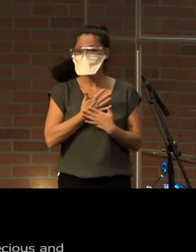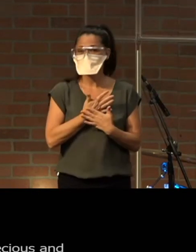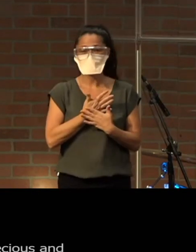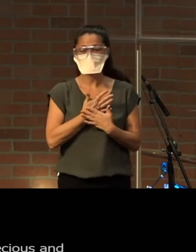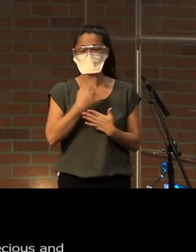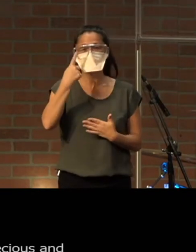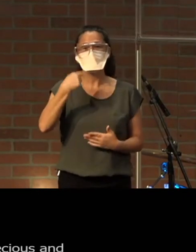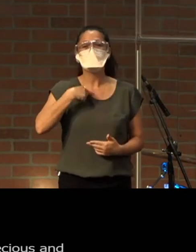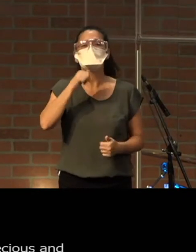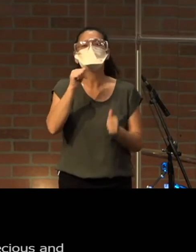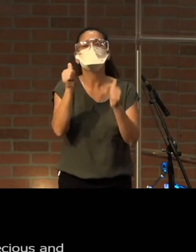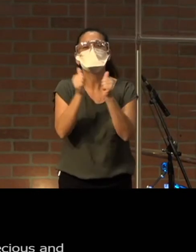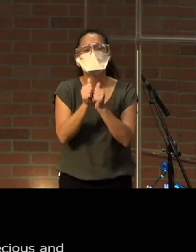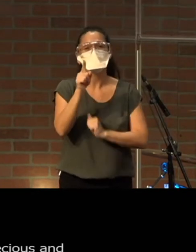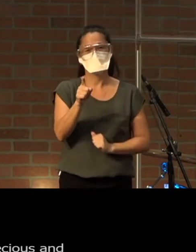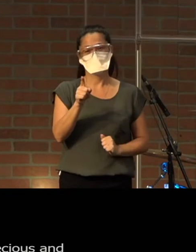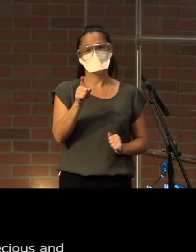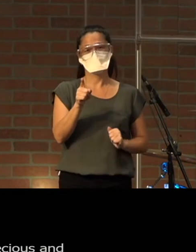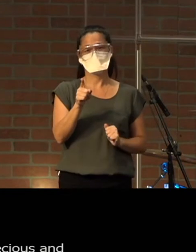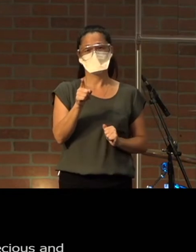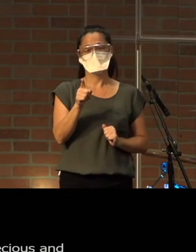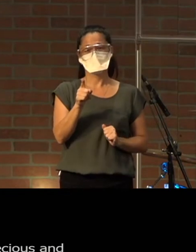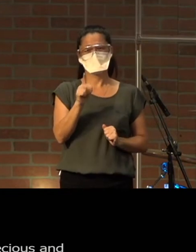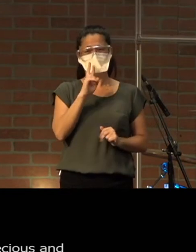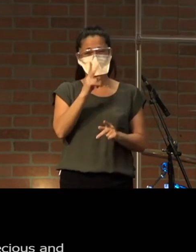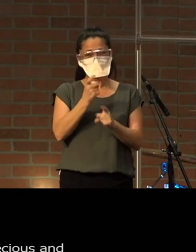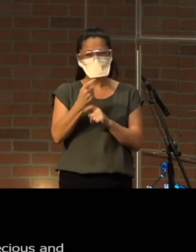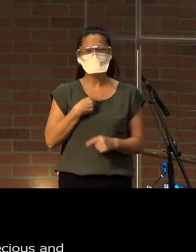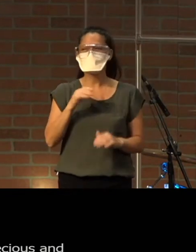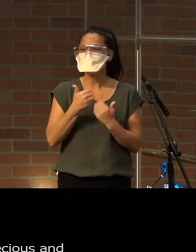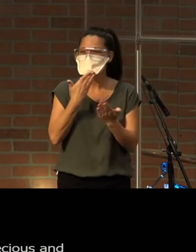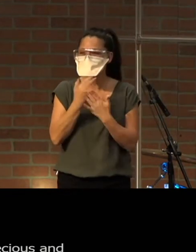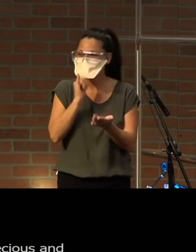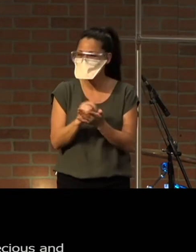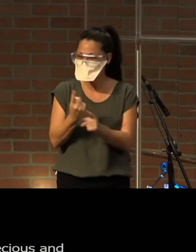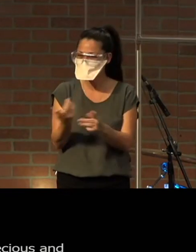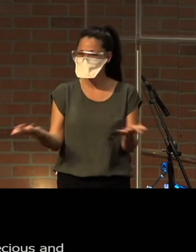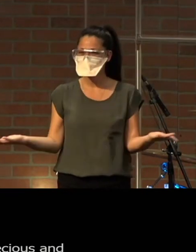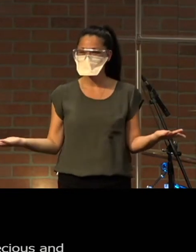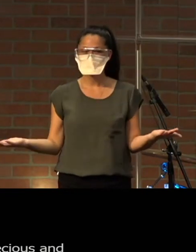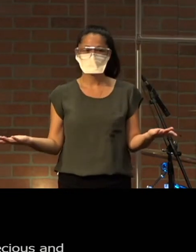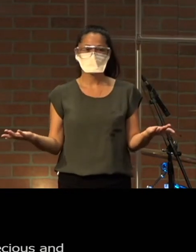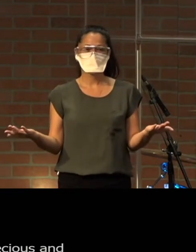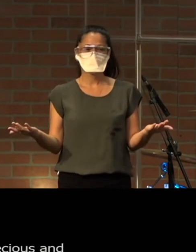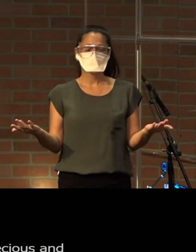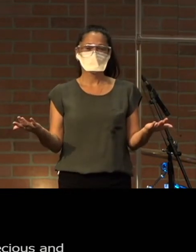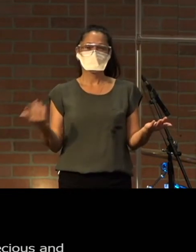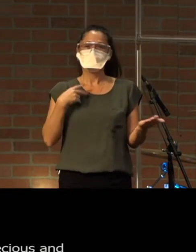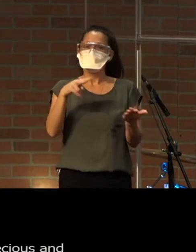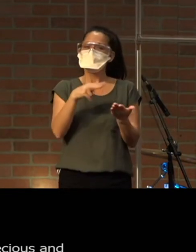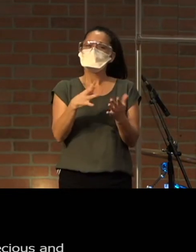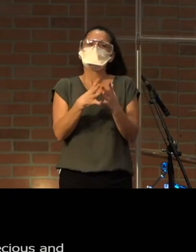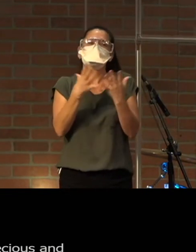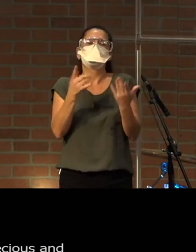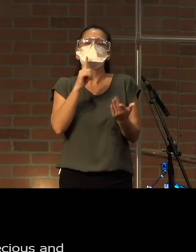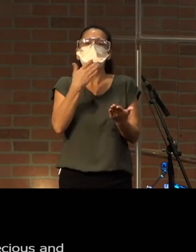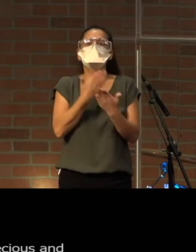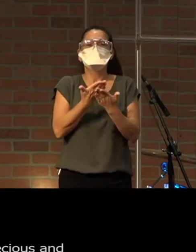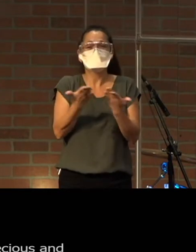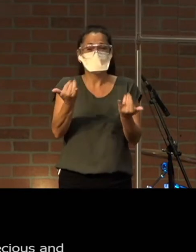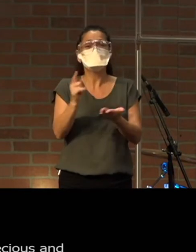for I am with you. Are you kidding me? How good is that, right? I read a lot of really good stuff this